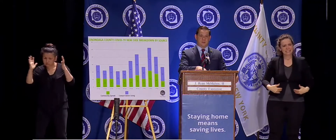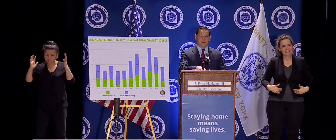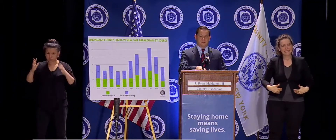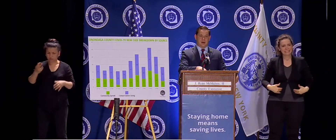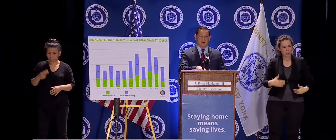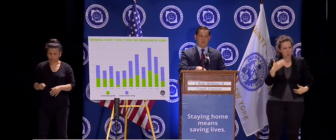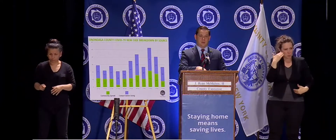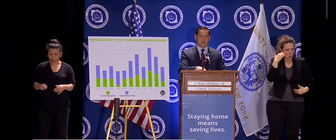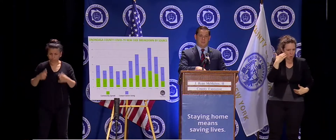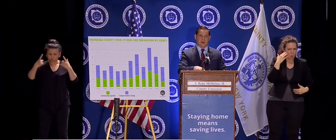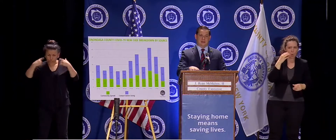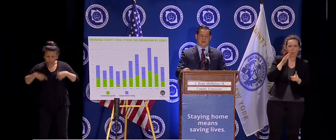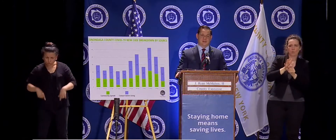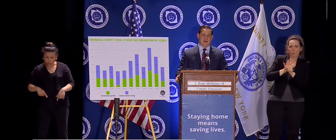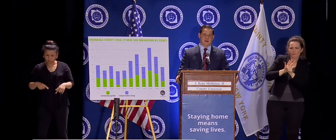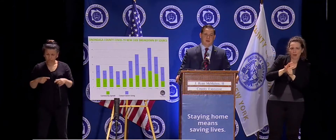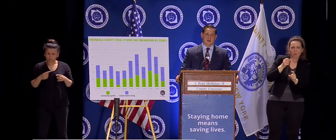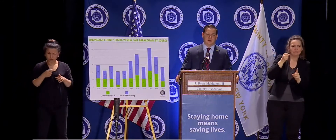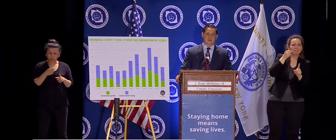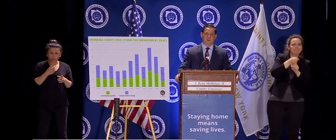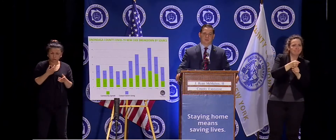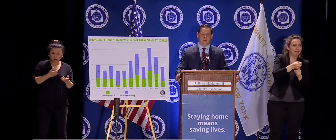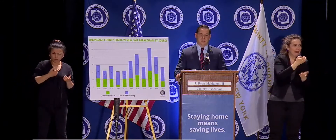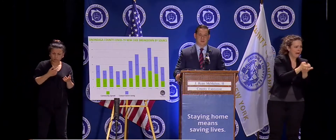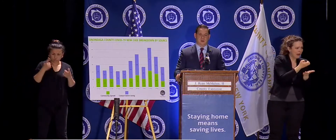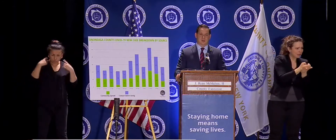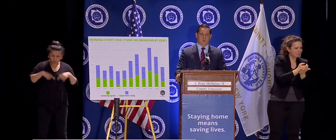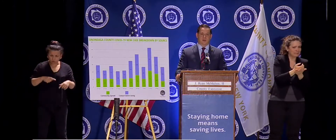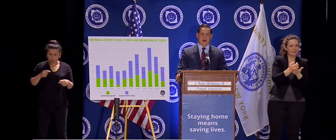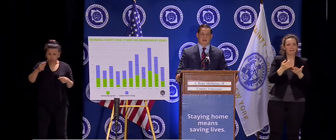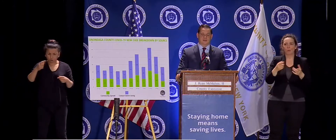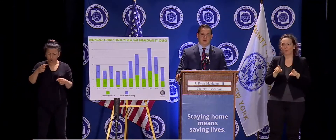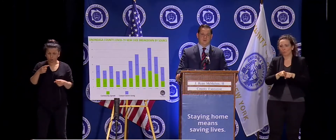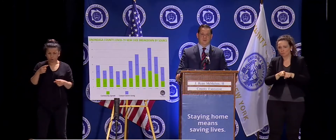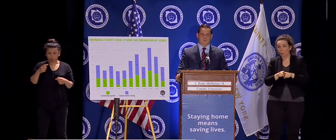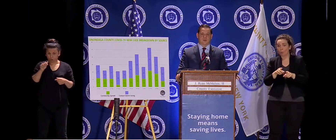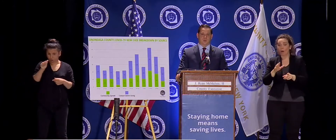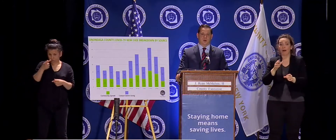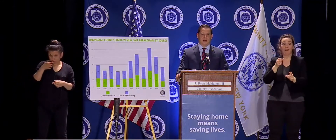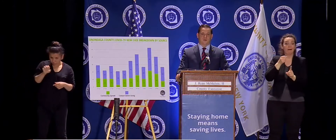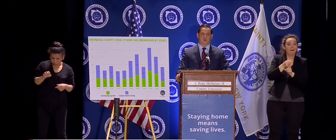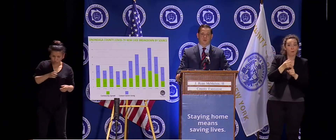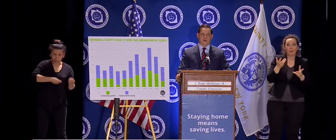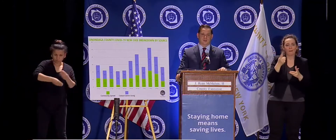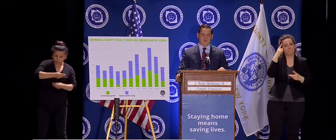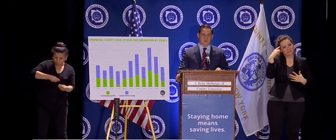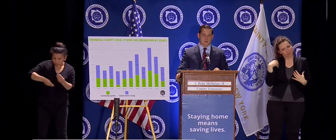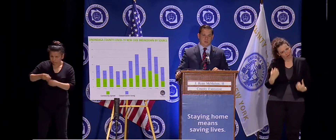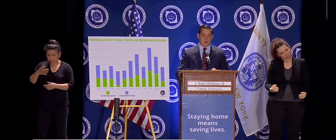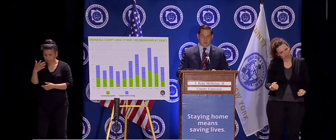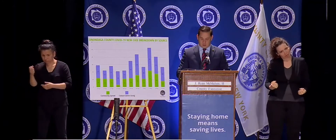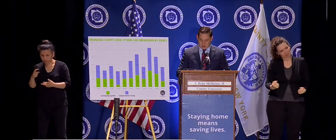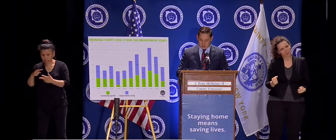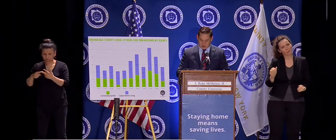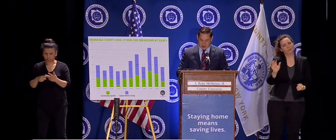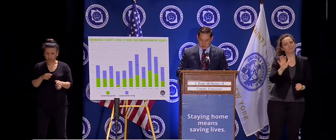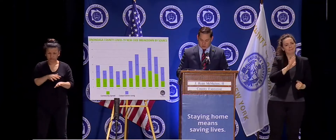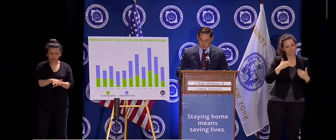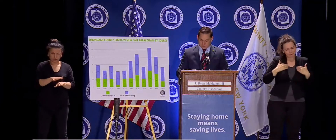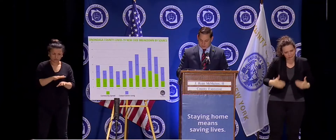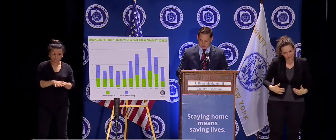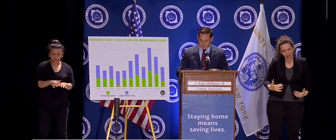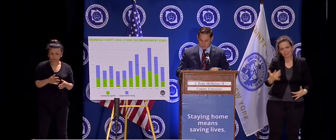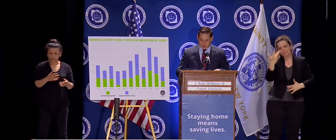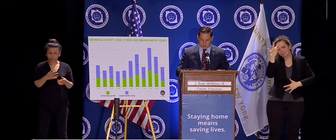also the mental health impact that it's had is something that certainly we're cognizant of and something we're going to have to address as a community on an